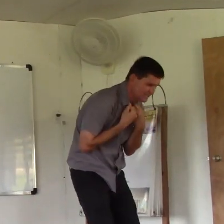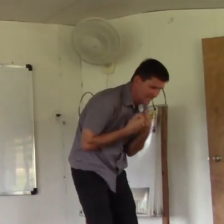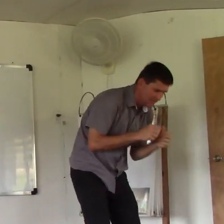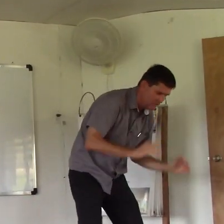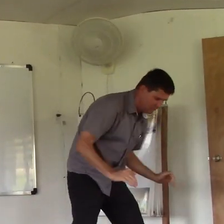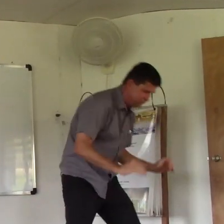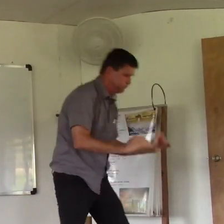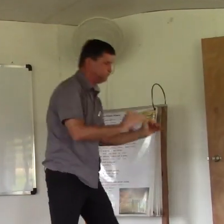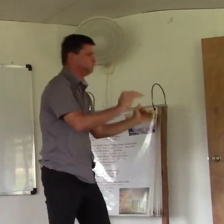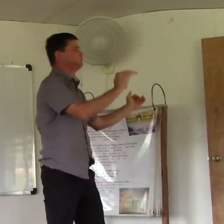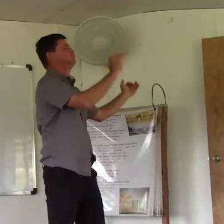them.